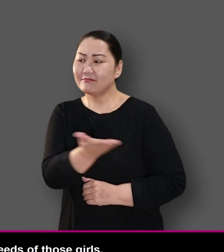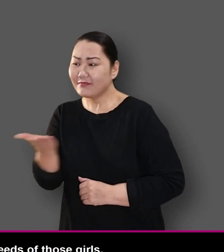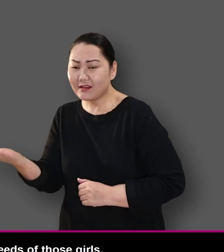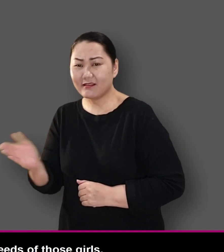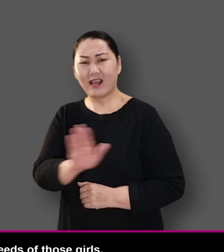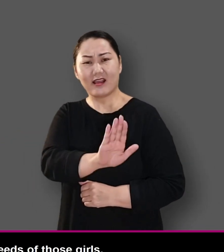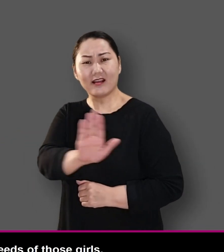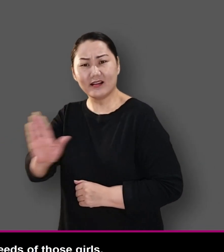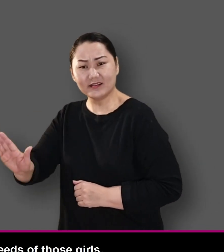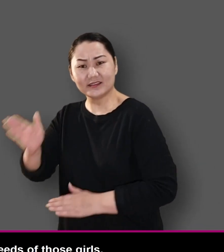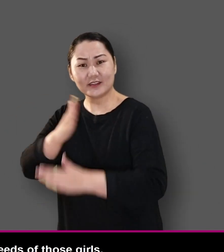to meet the needs of those girls.